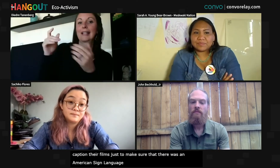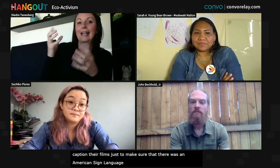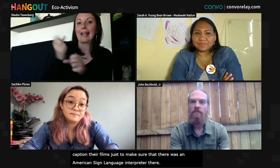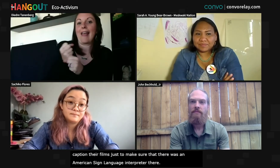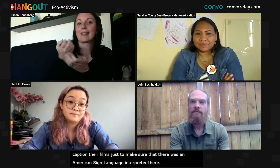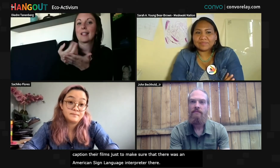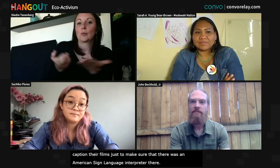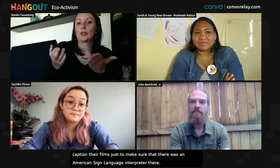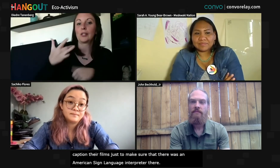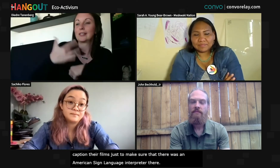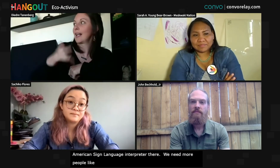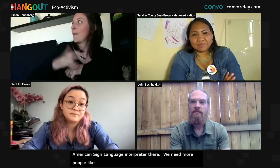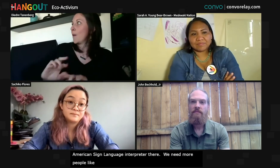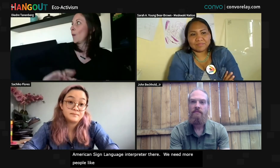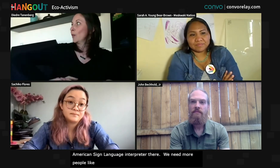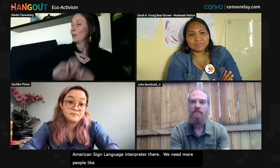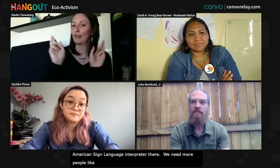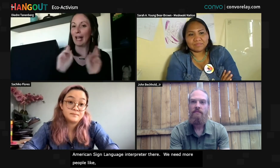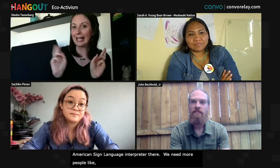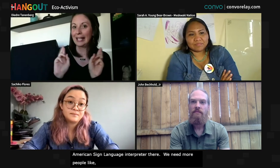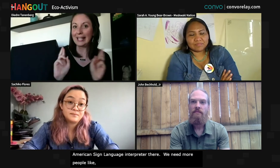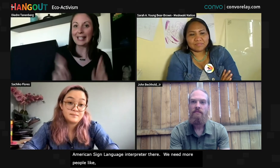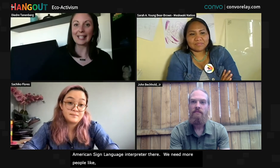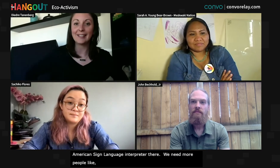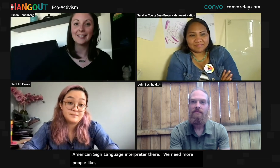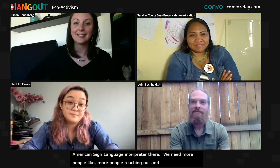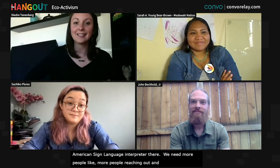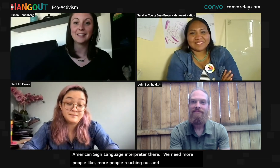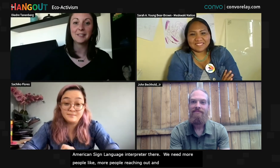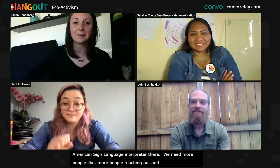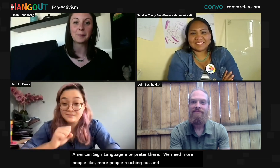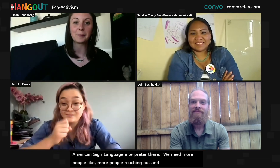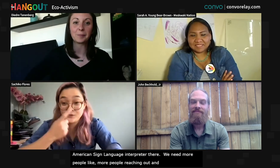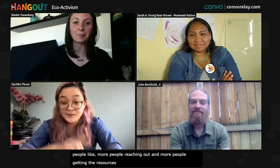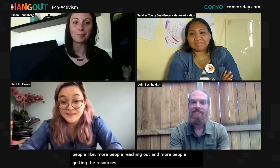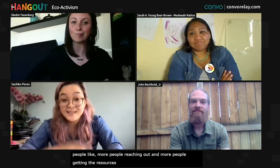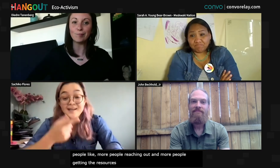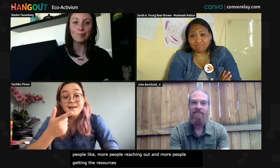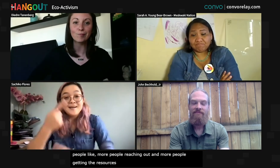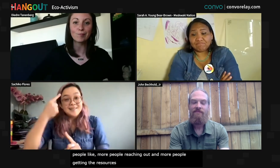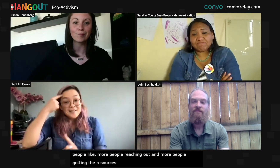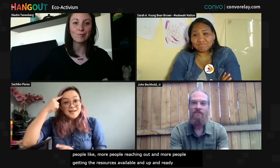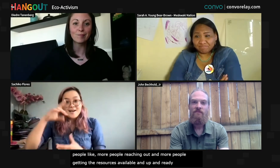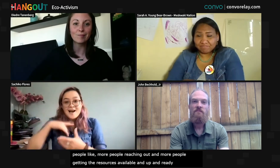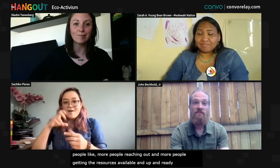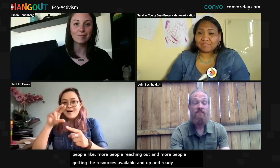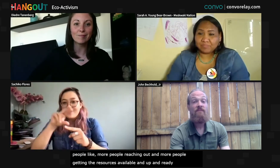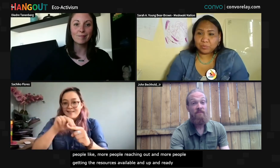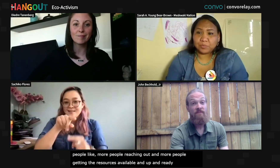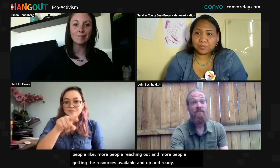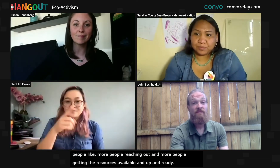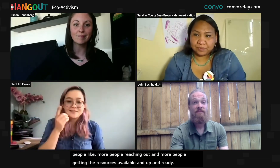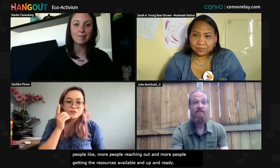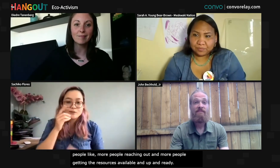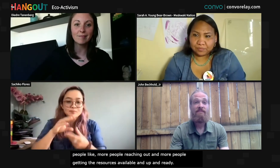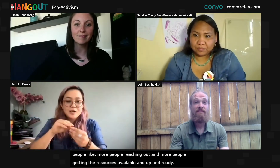out, more people getting the resources available and up and ready. Yep, I agree.